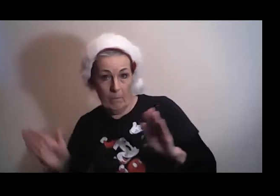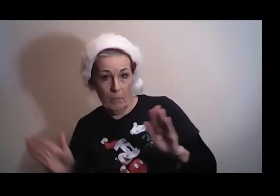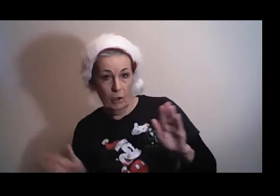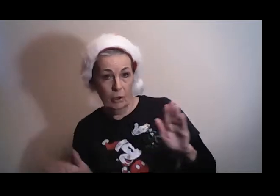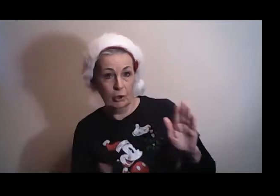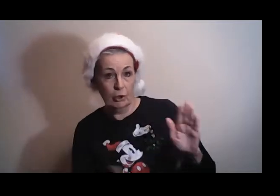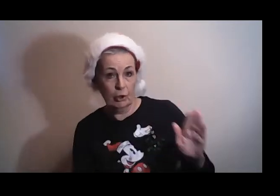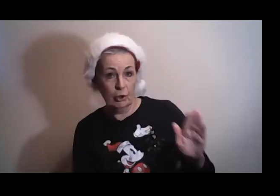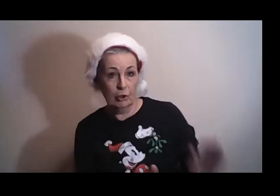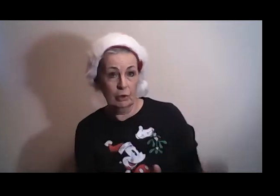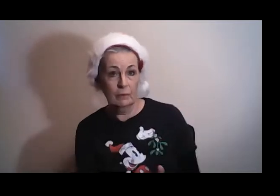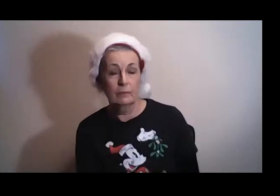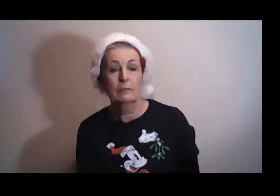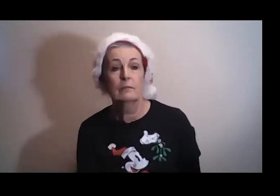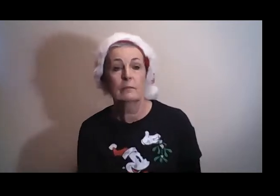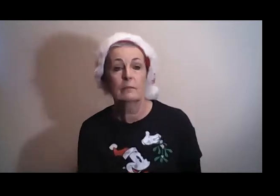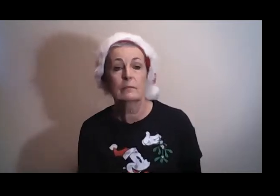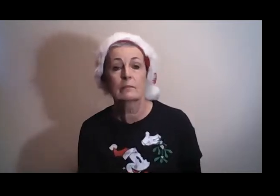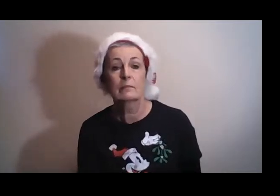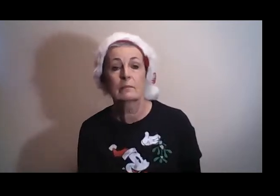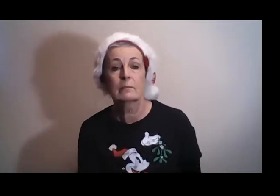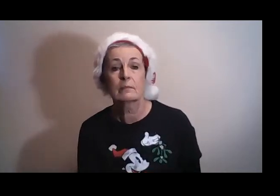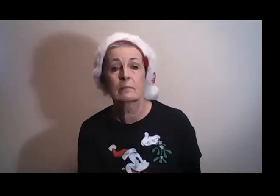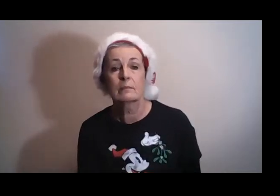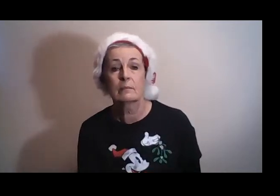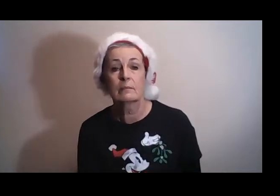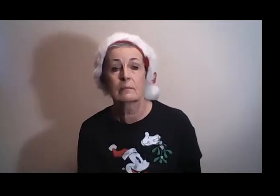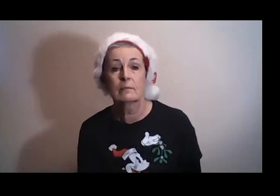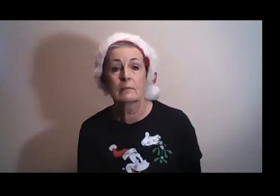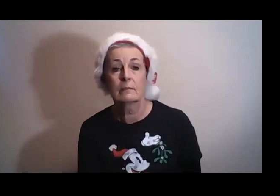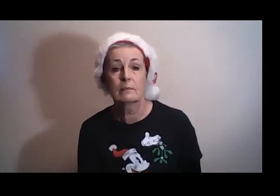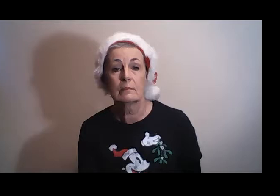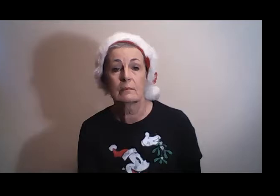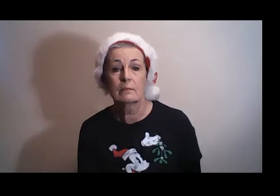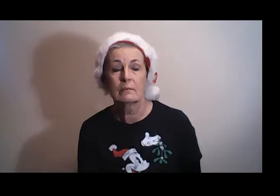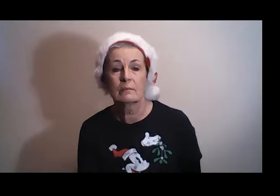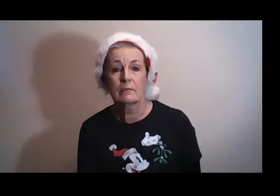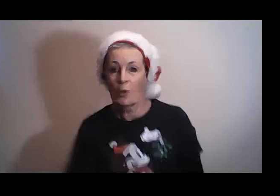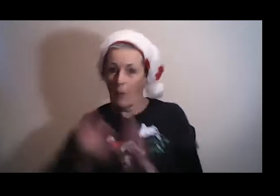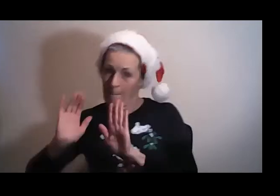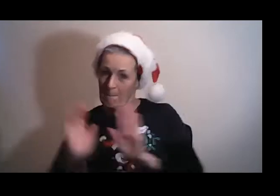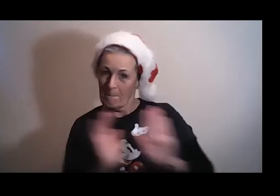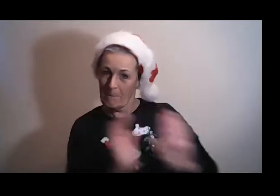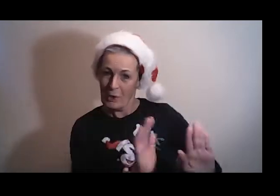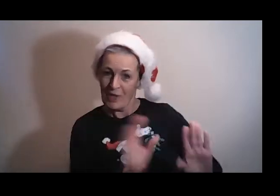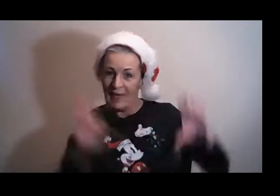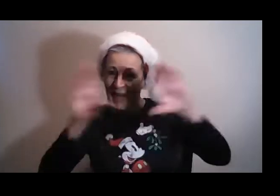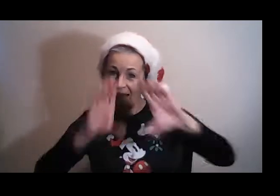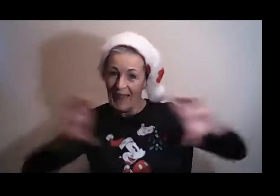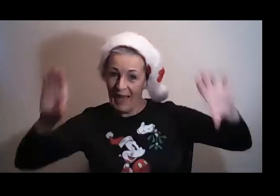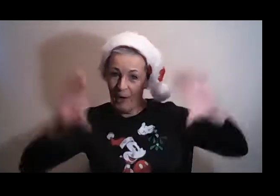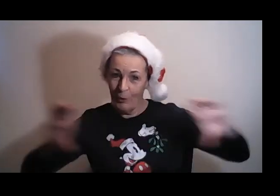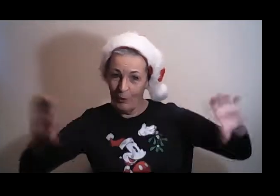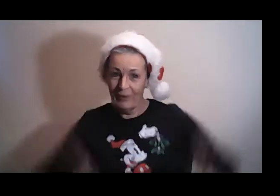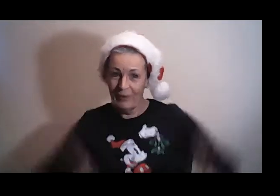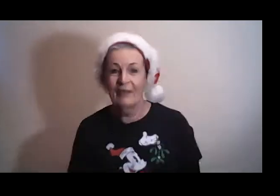up and then the other hand will push the cloud. So this hand goes up, the